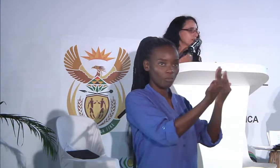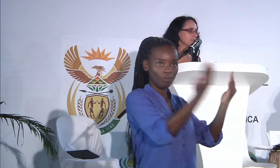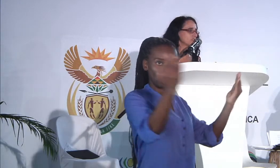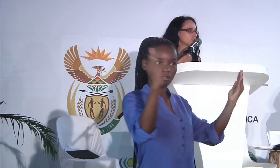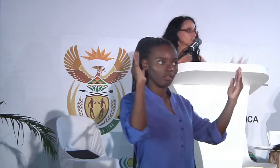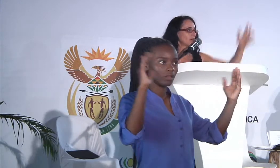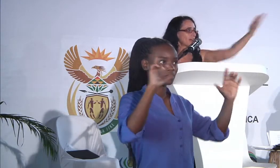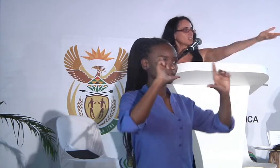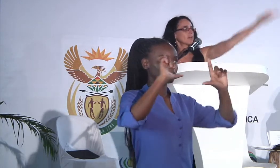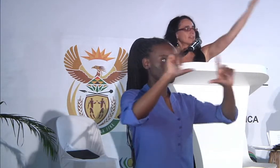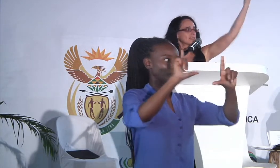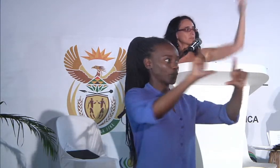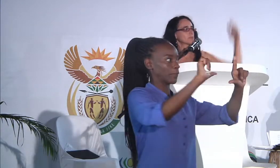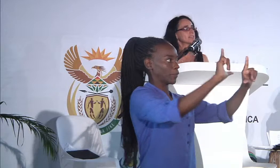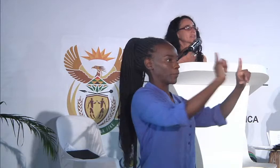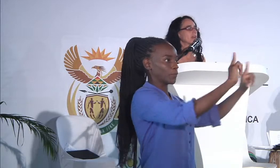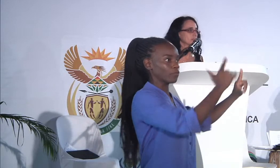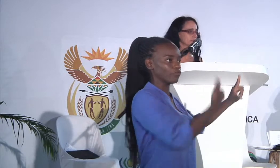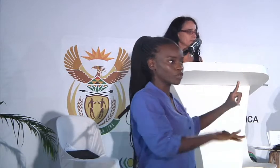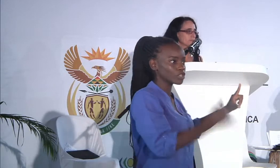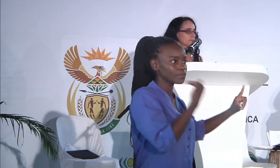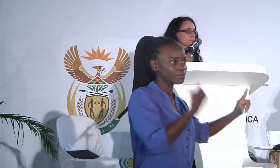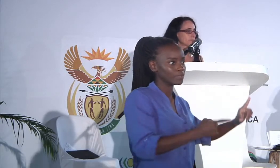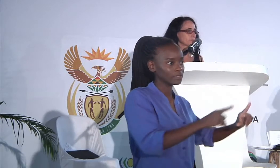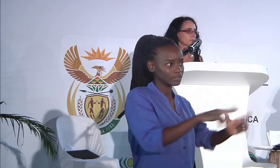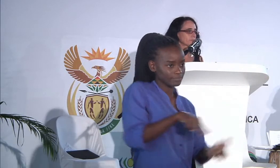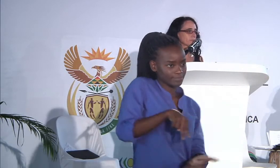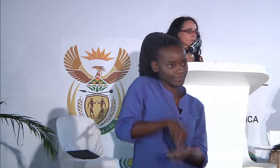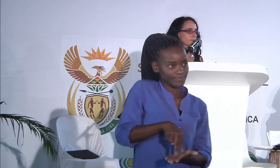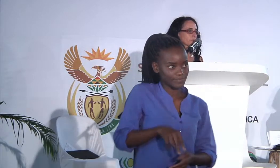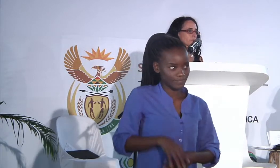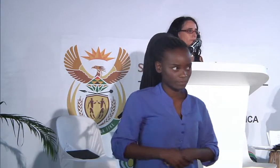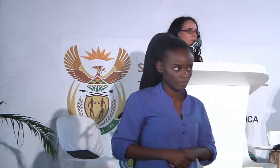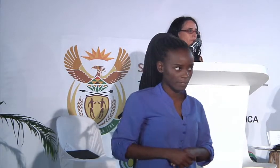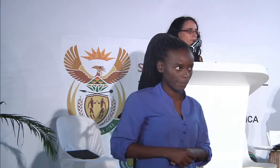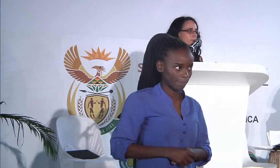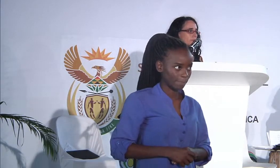briefly to you. So Angela and Lisa, please stand.